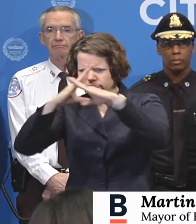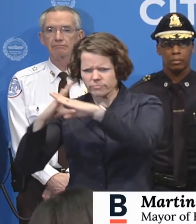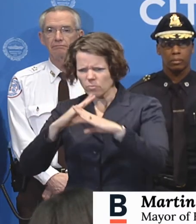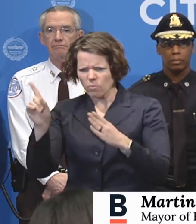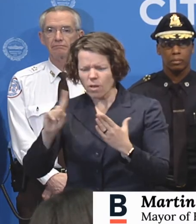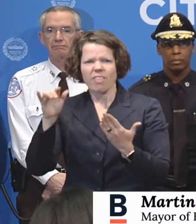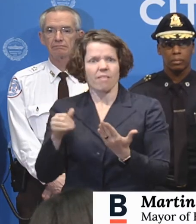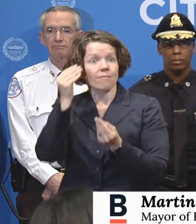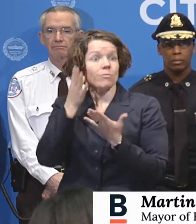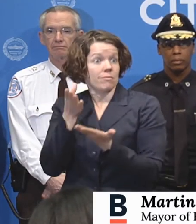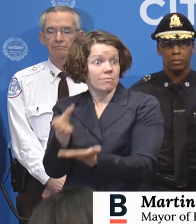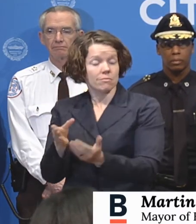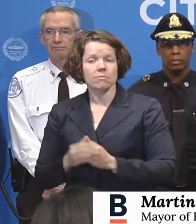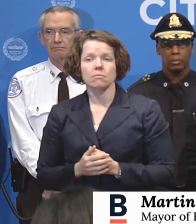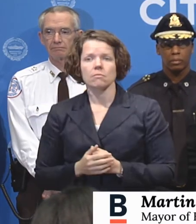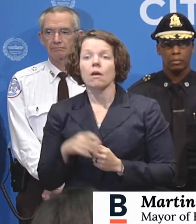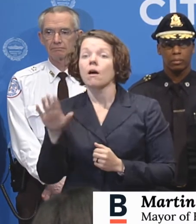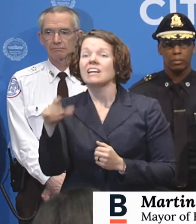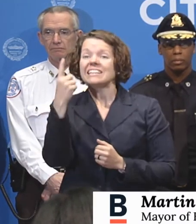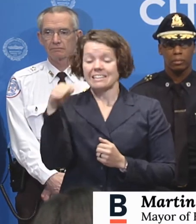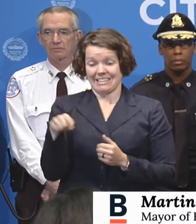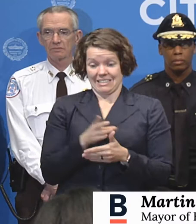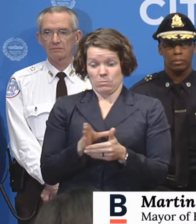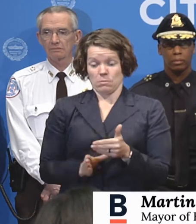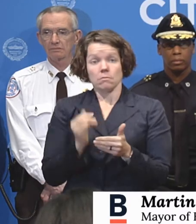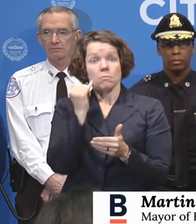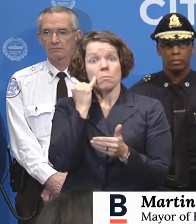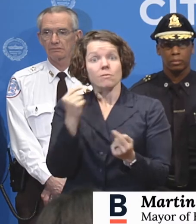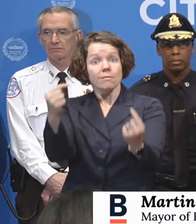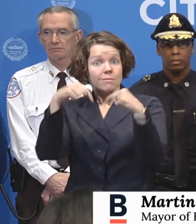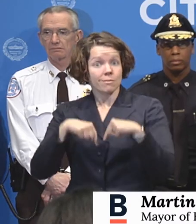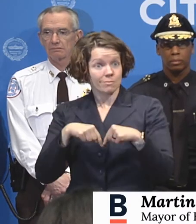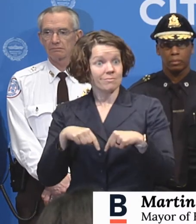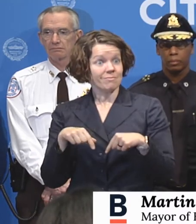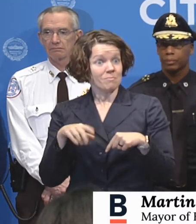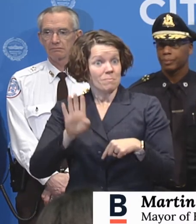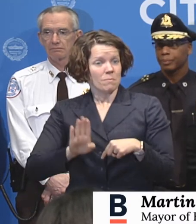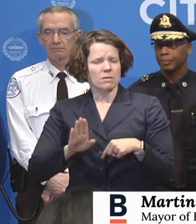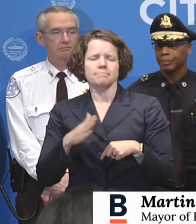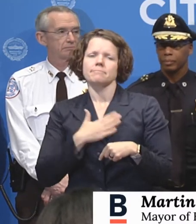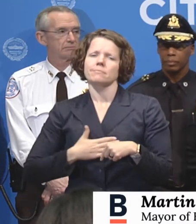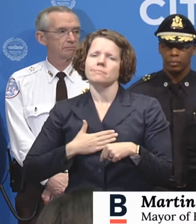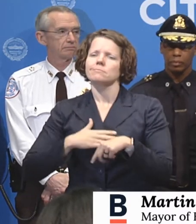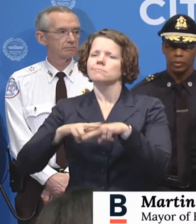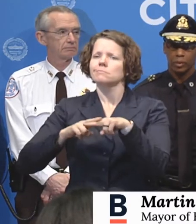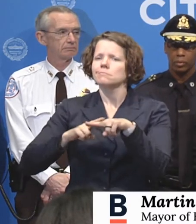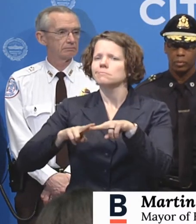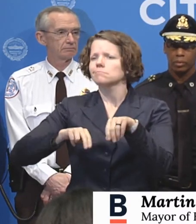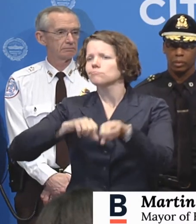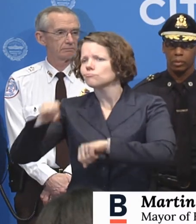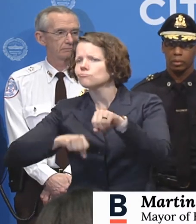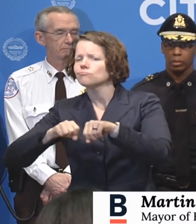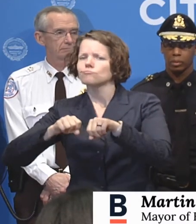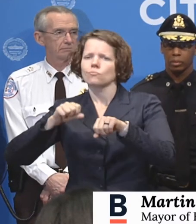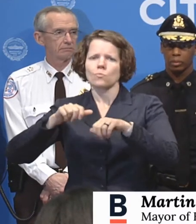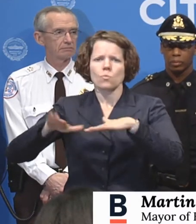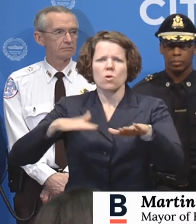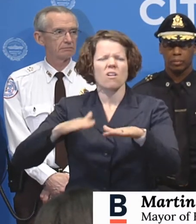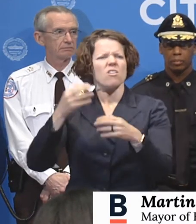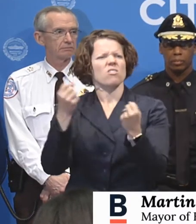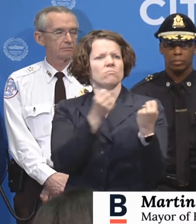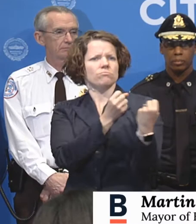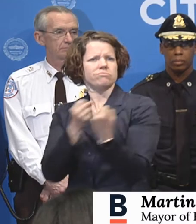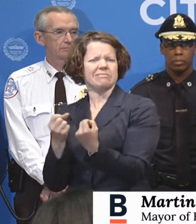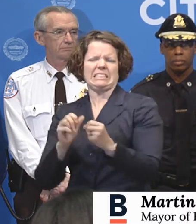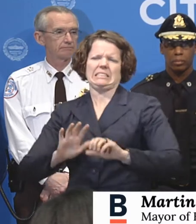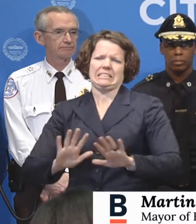We're asking people to leave their cars at home this weekend. If you come in town, take public transportation, or you can walk or bike in. But it's important for us.